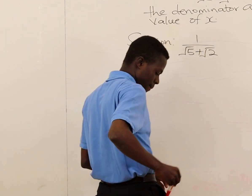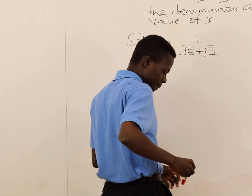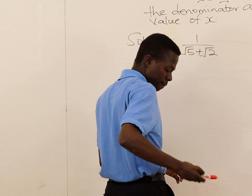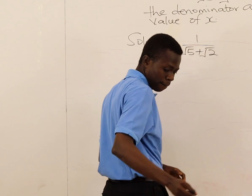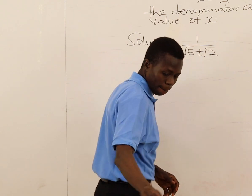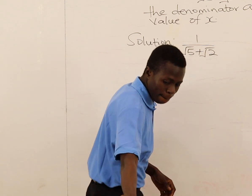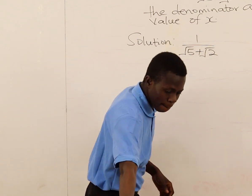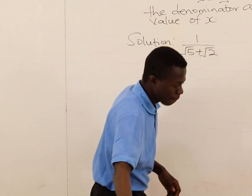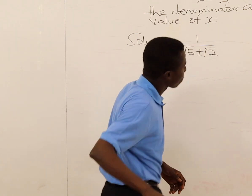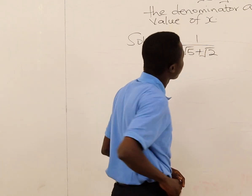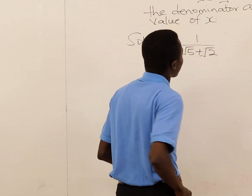So